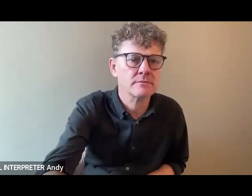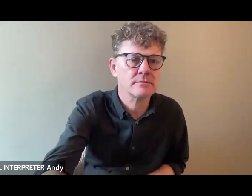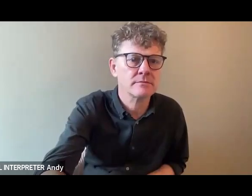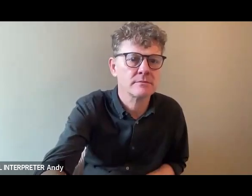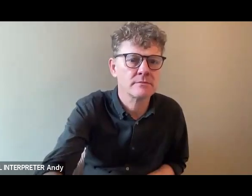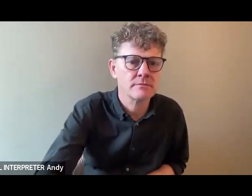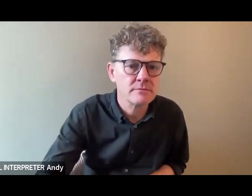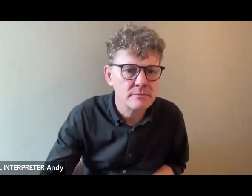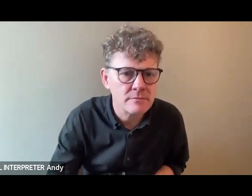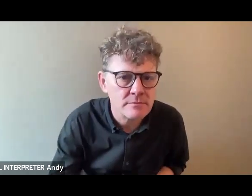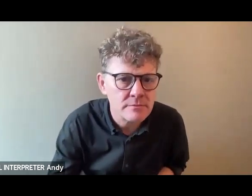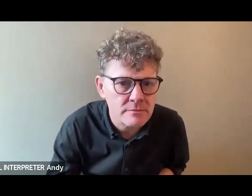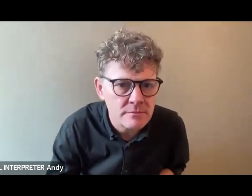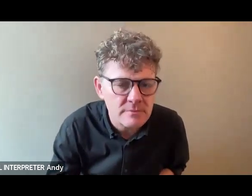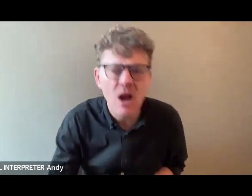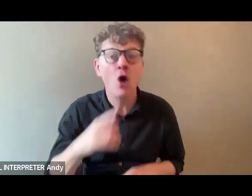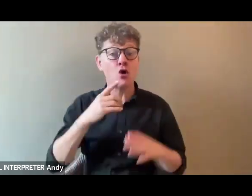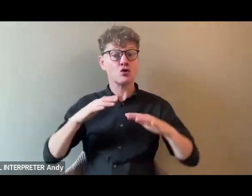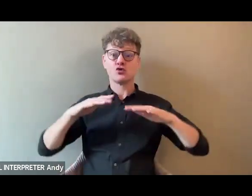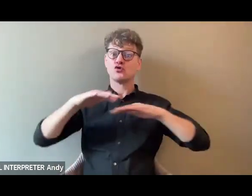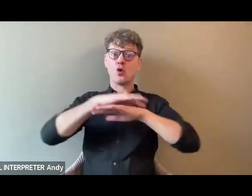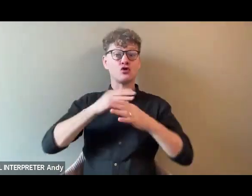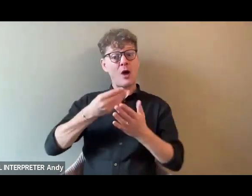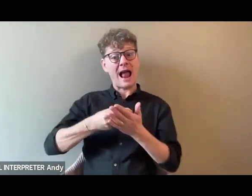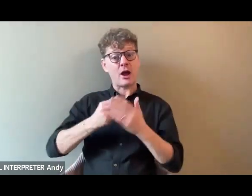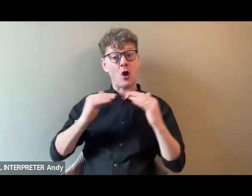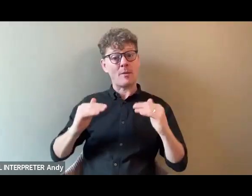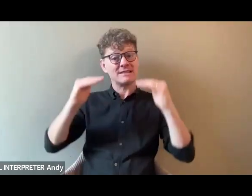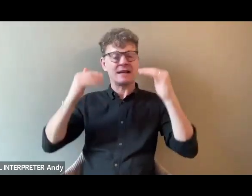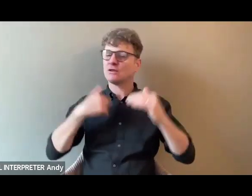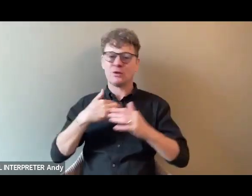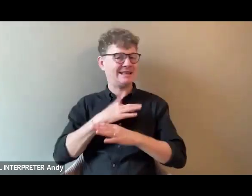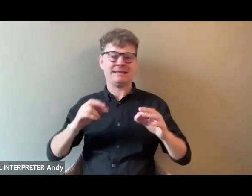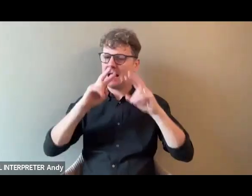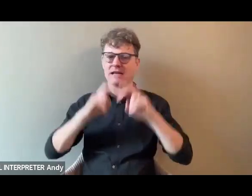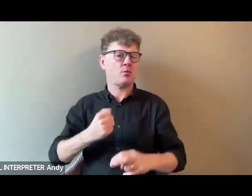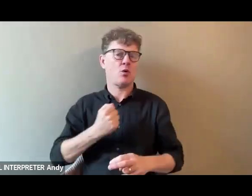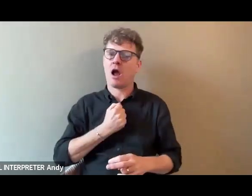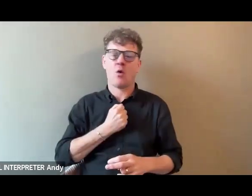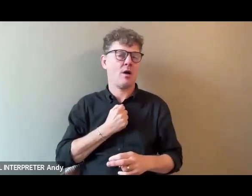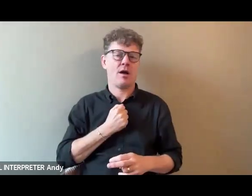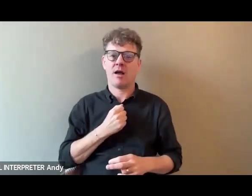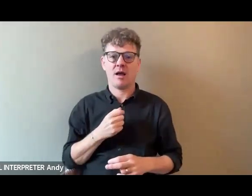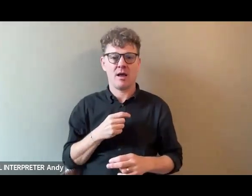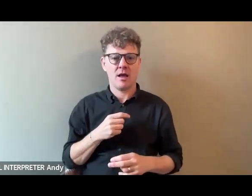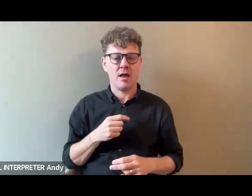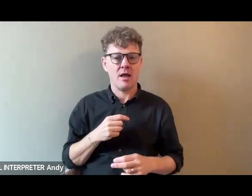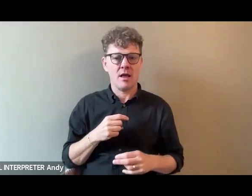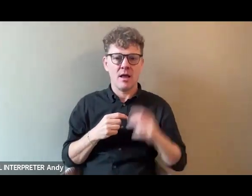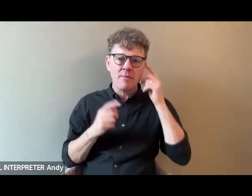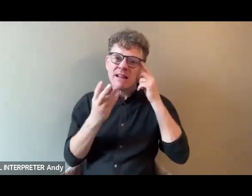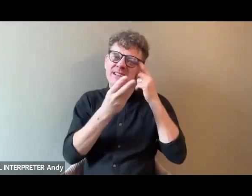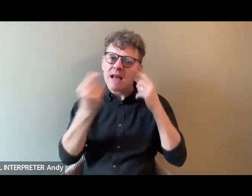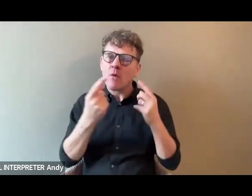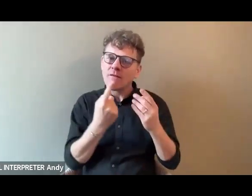So we didn't explore socioeconomic status, on its own. We weren't going to do that specifically, but some of the things that came